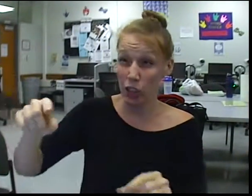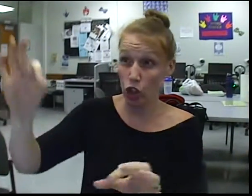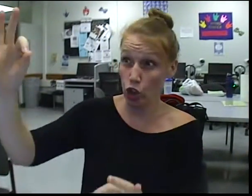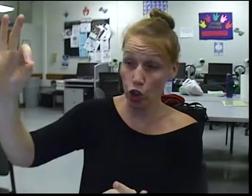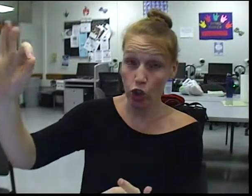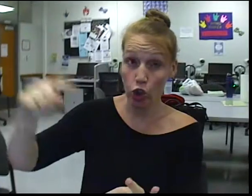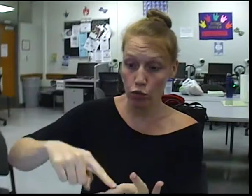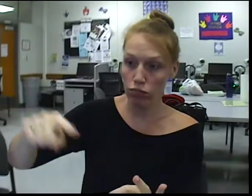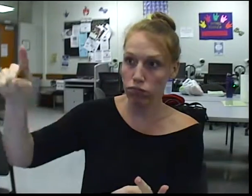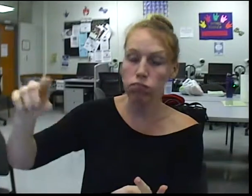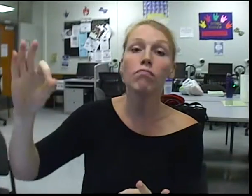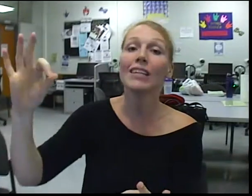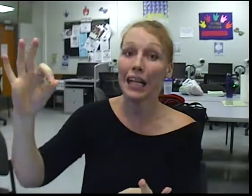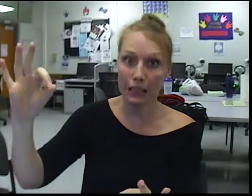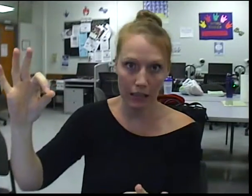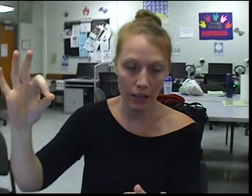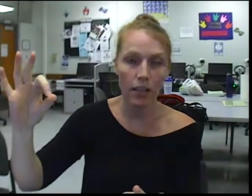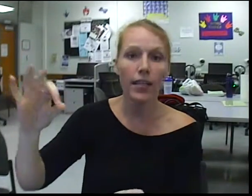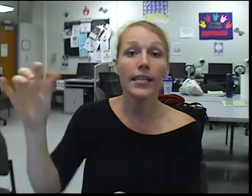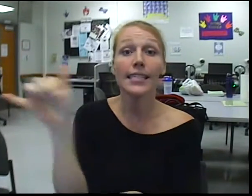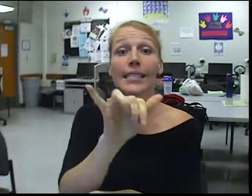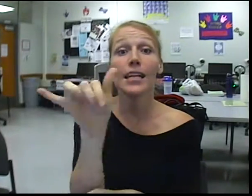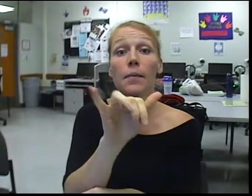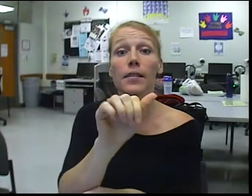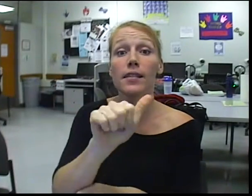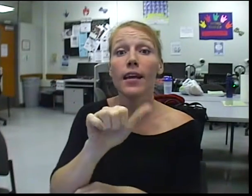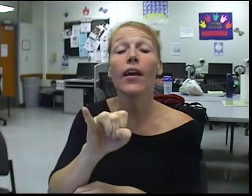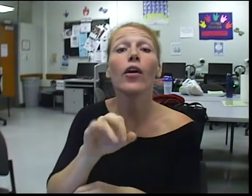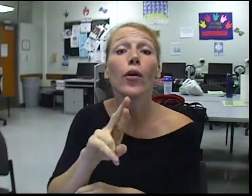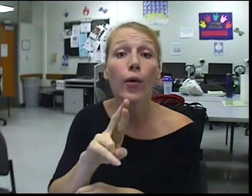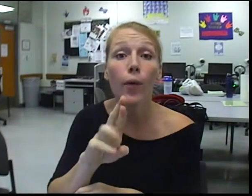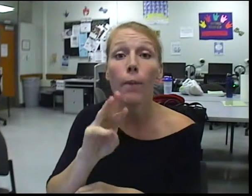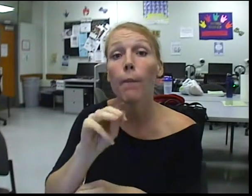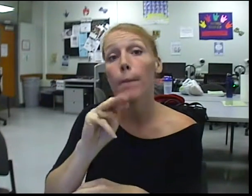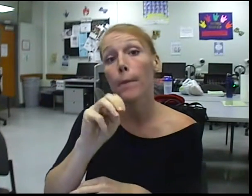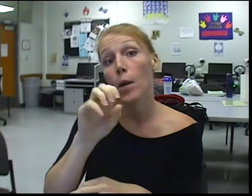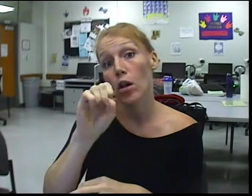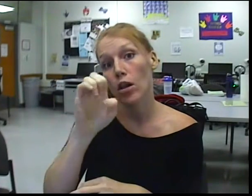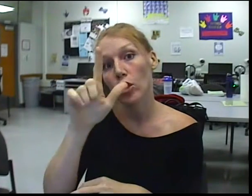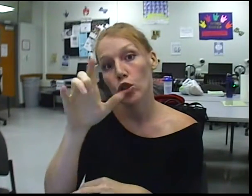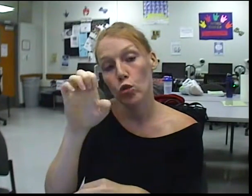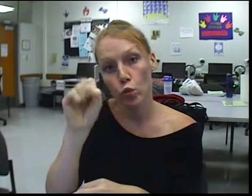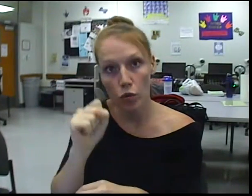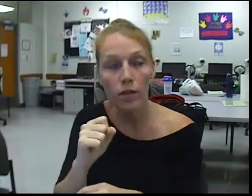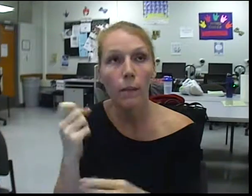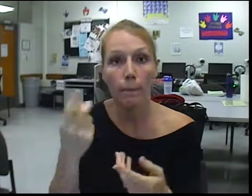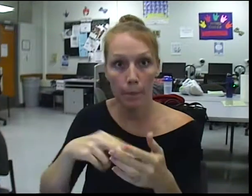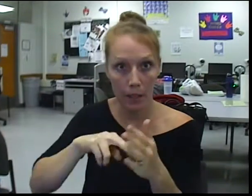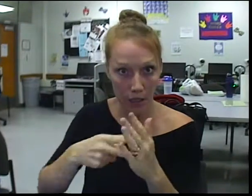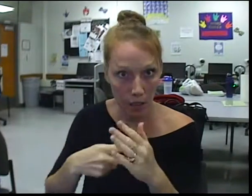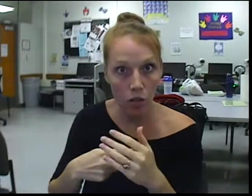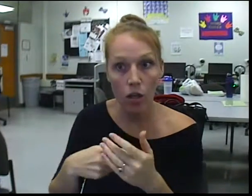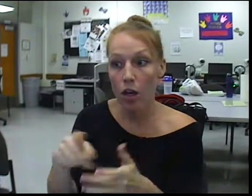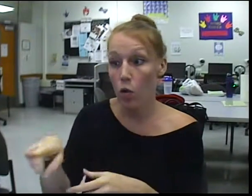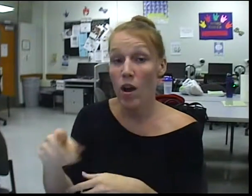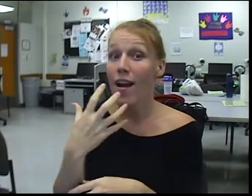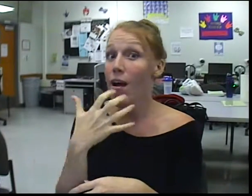air molecules, they're the same way. The warmer the air, the faster those air molecules are moving, and the more space there is between